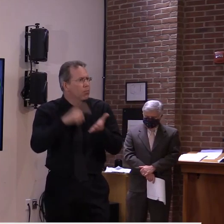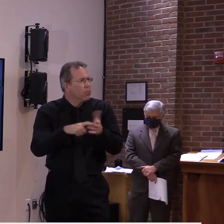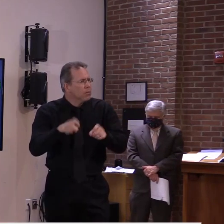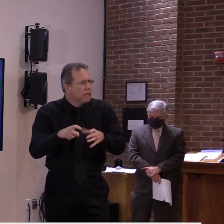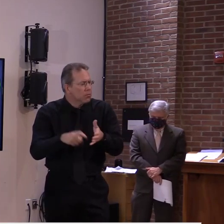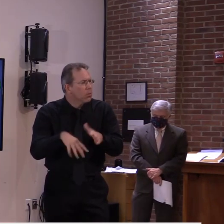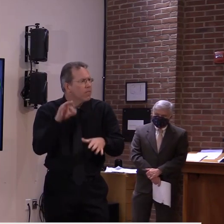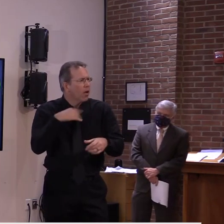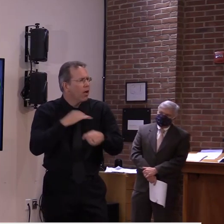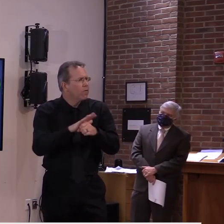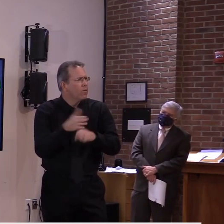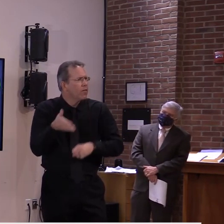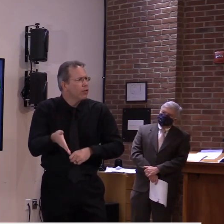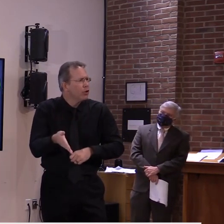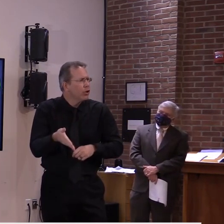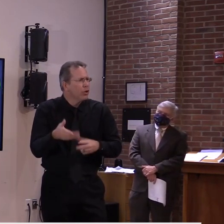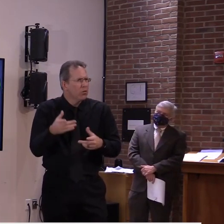foreshadows.